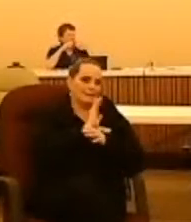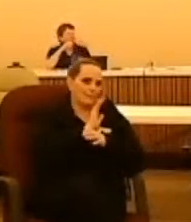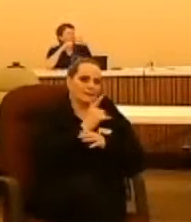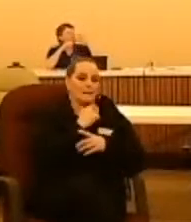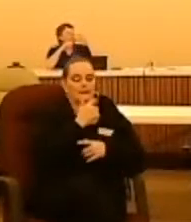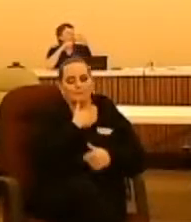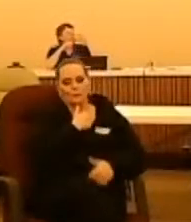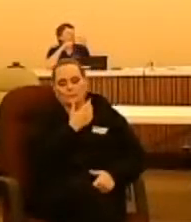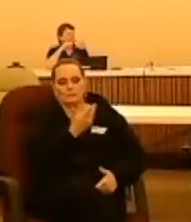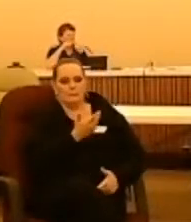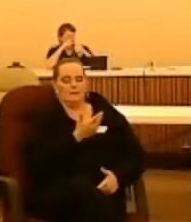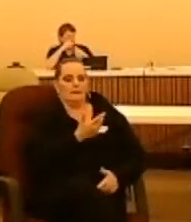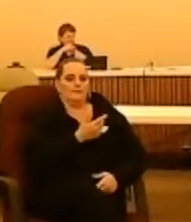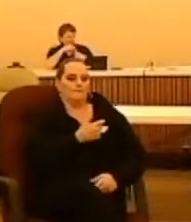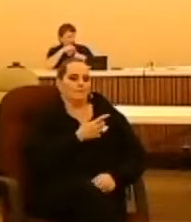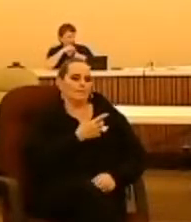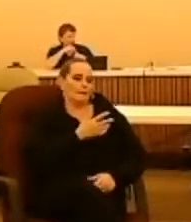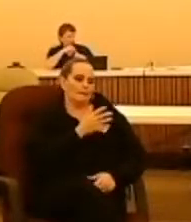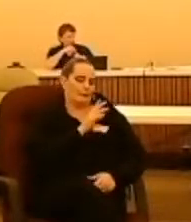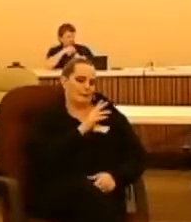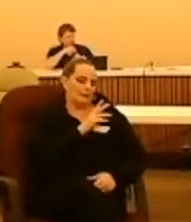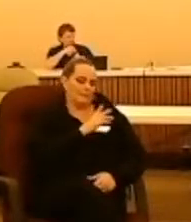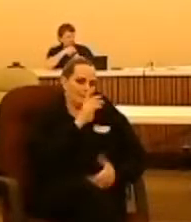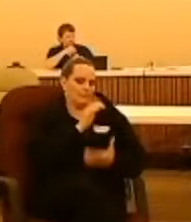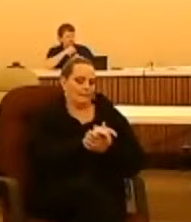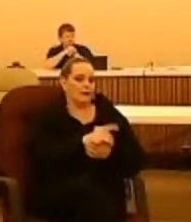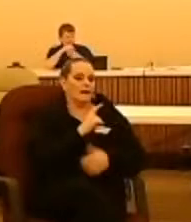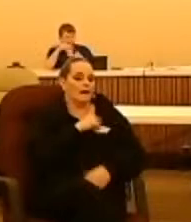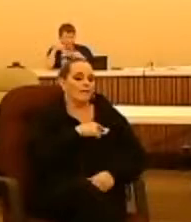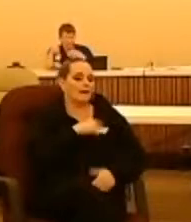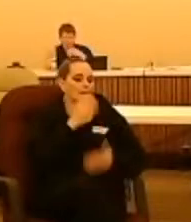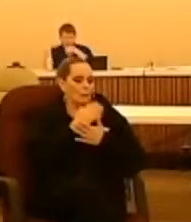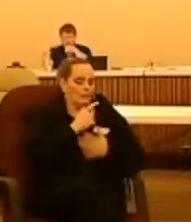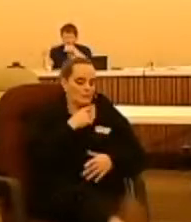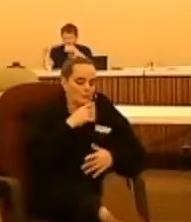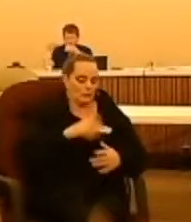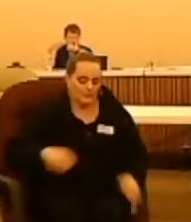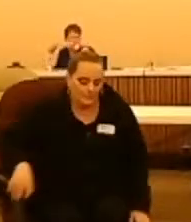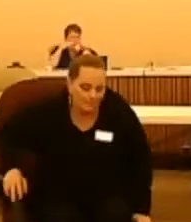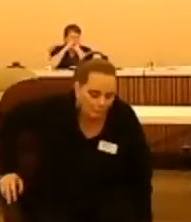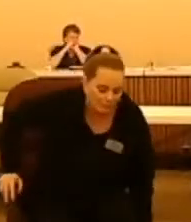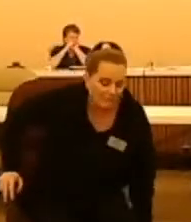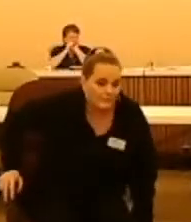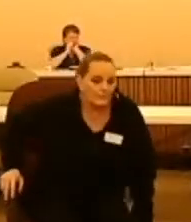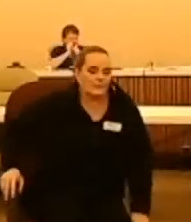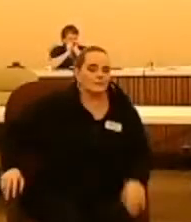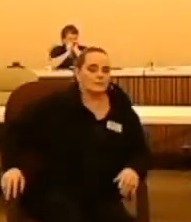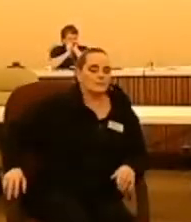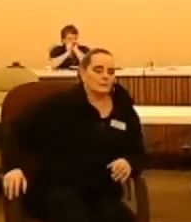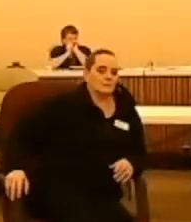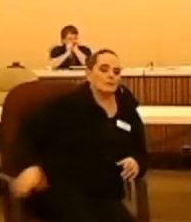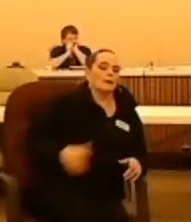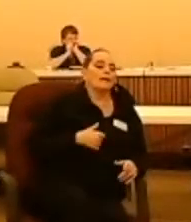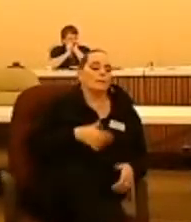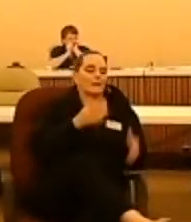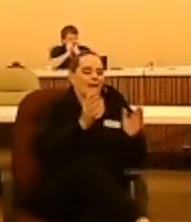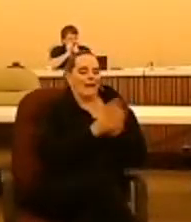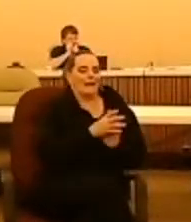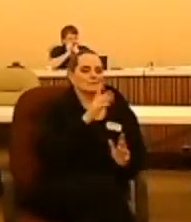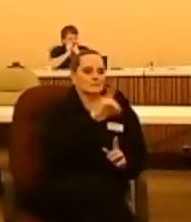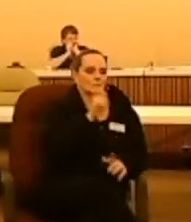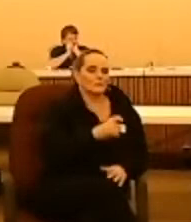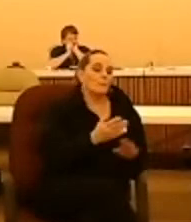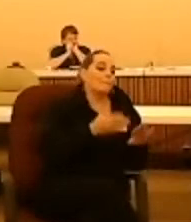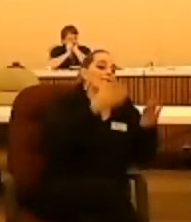it'll be a lesson learned the next time we have one of these projects that comes up, to kind of ask this question ahead of time to find